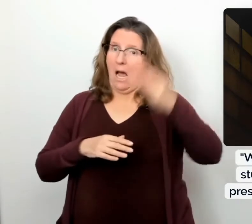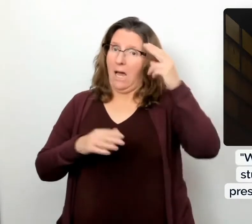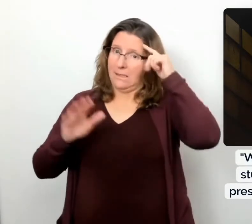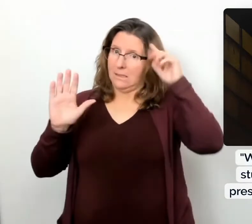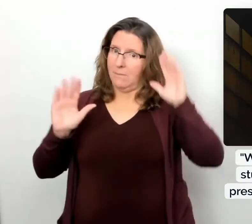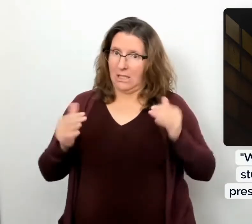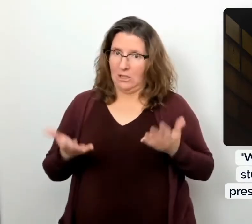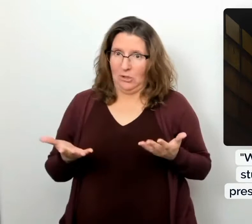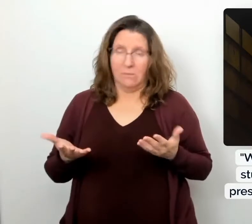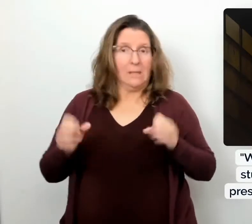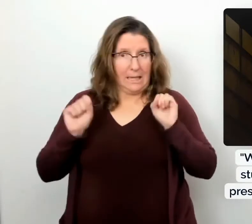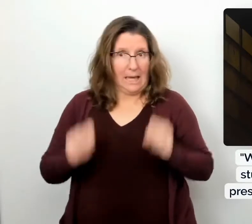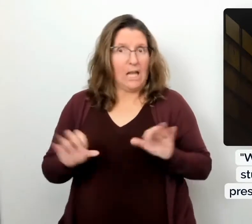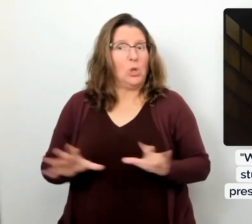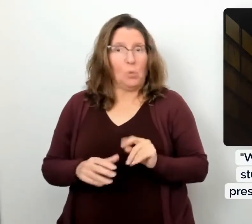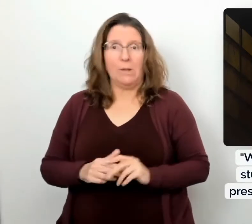High expectations got him there.